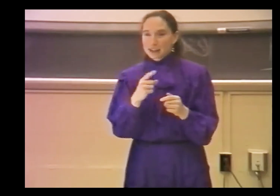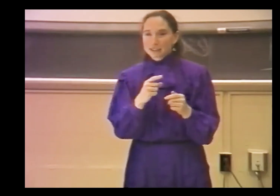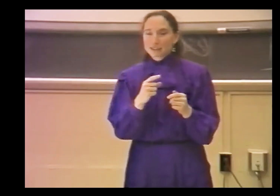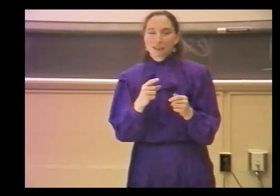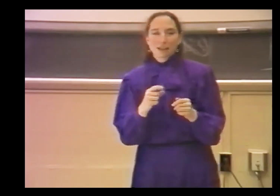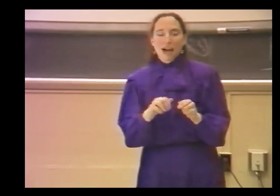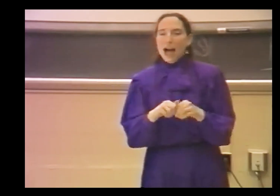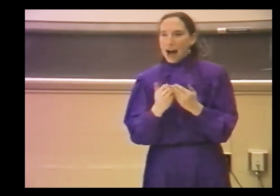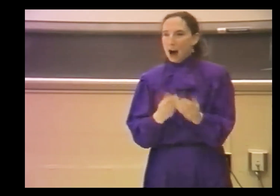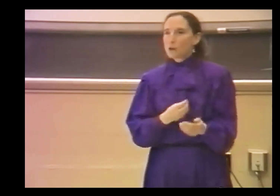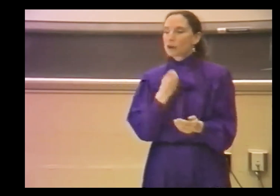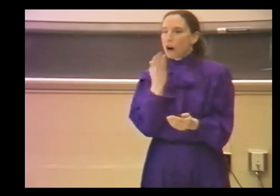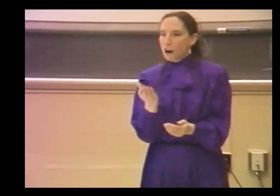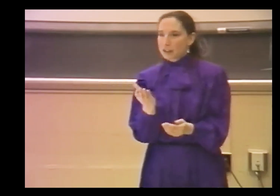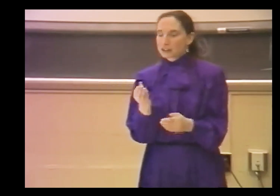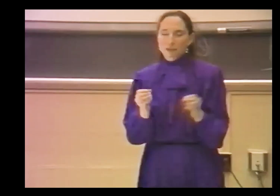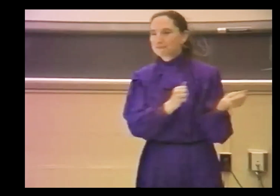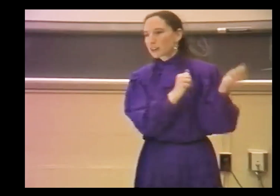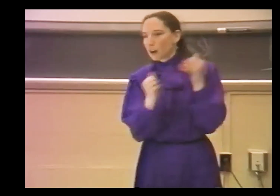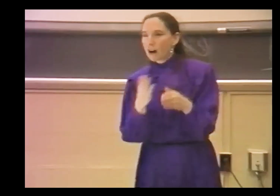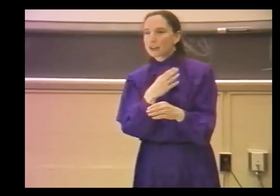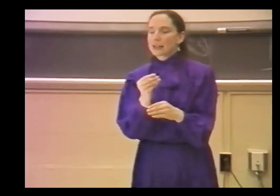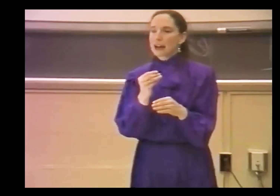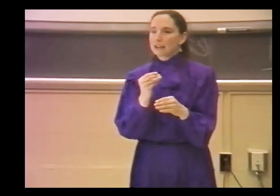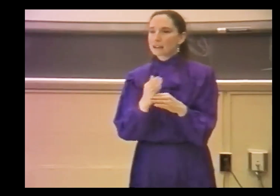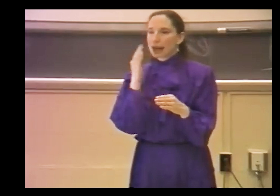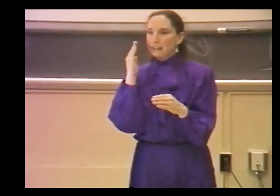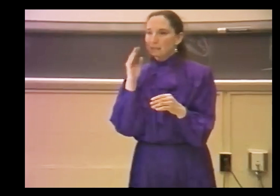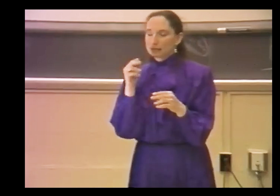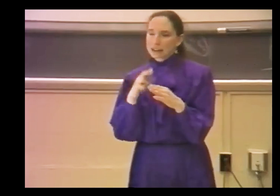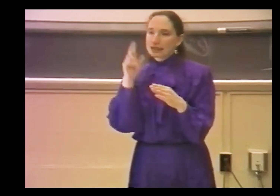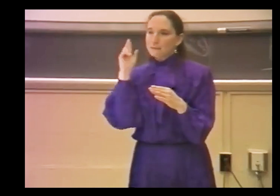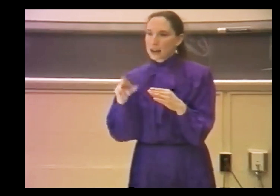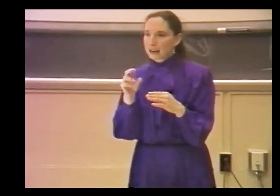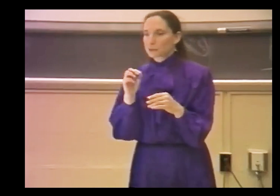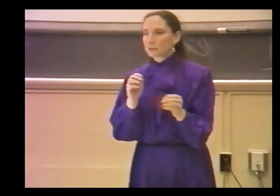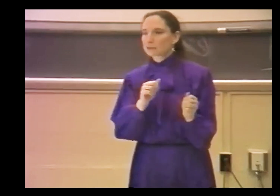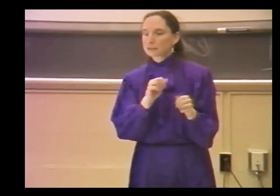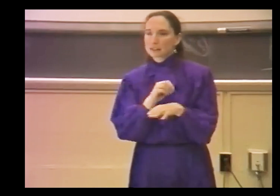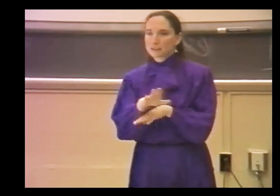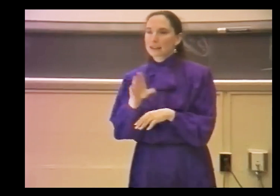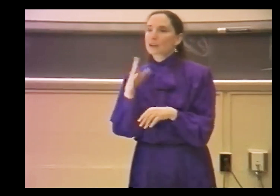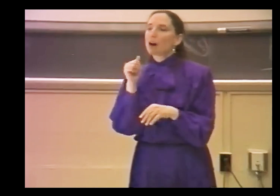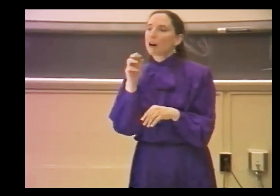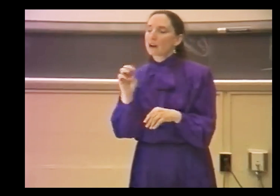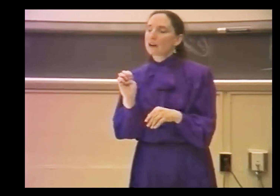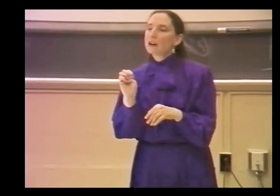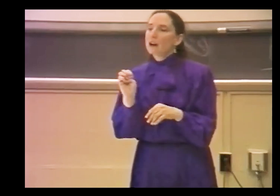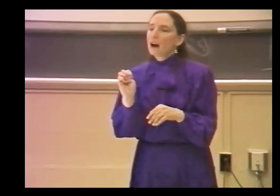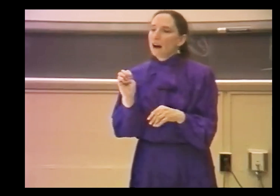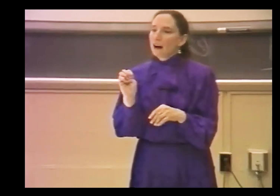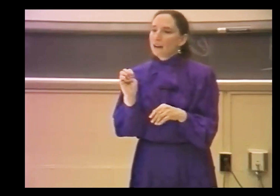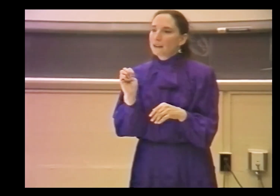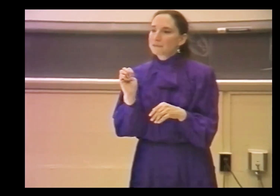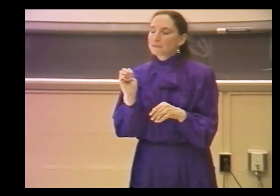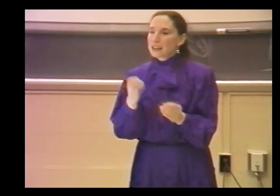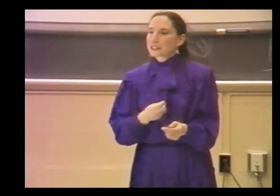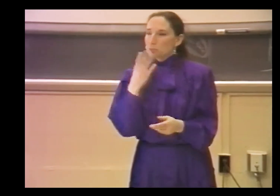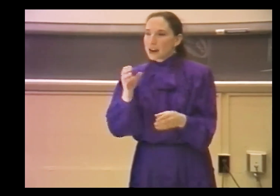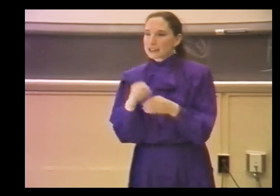understanding how cause and effect or effect are expressed